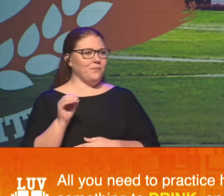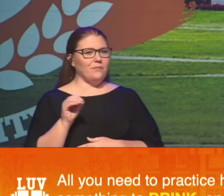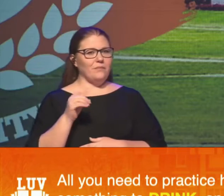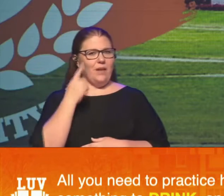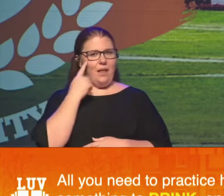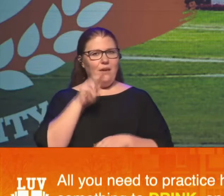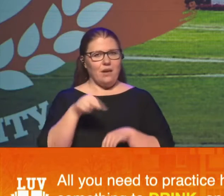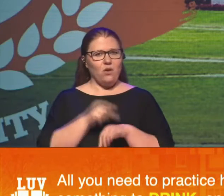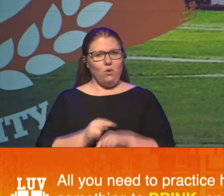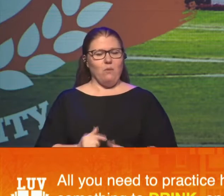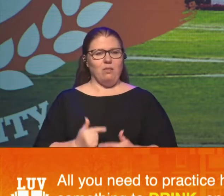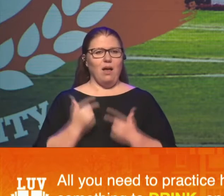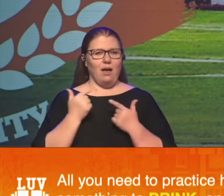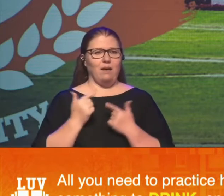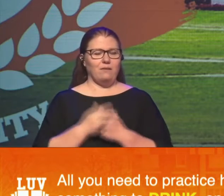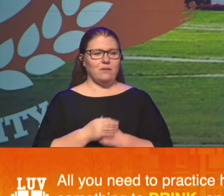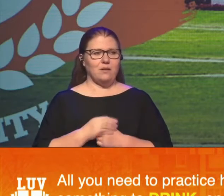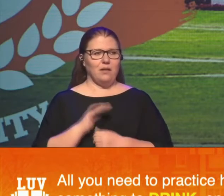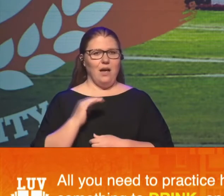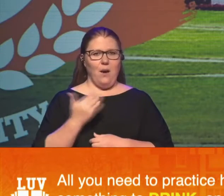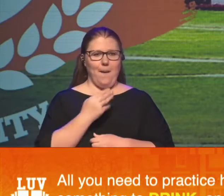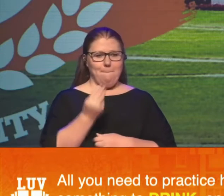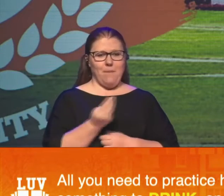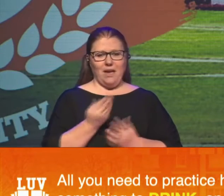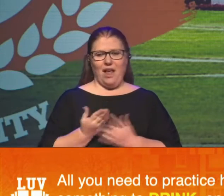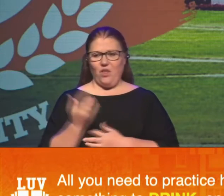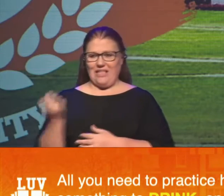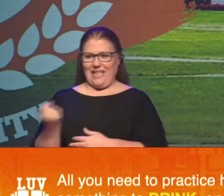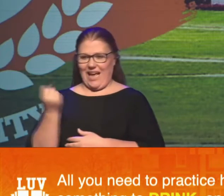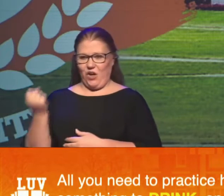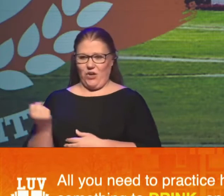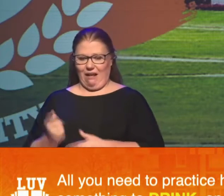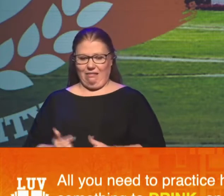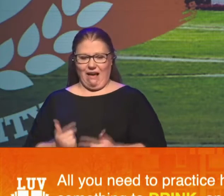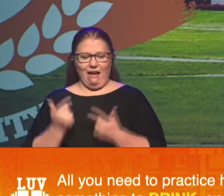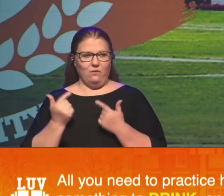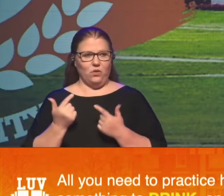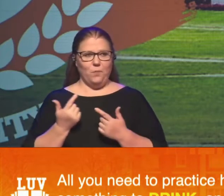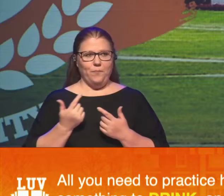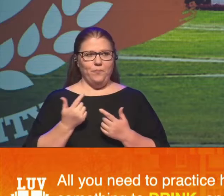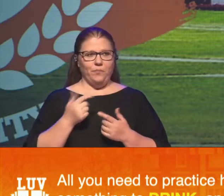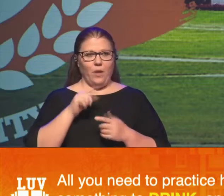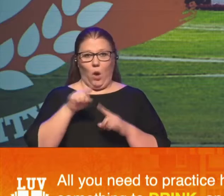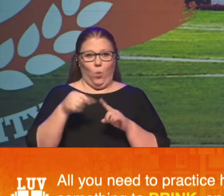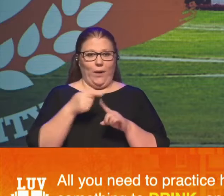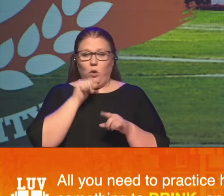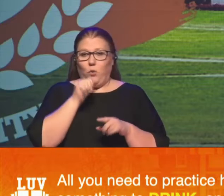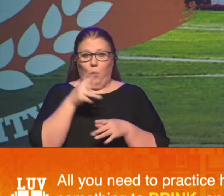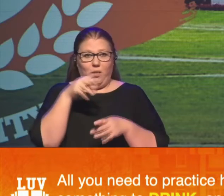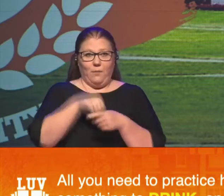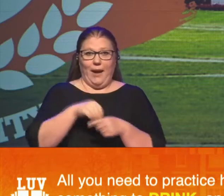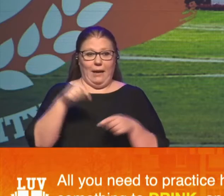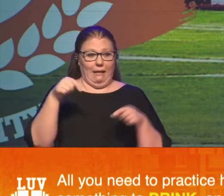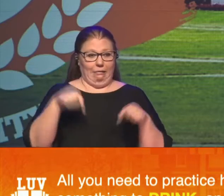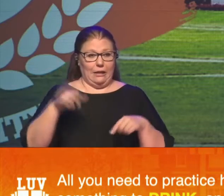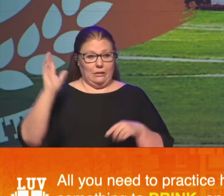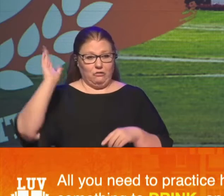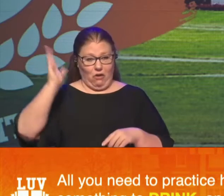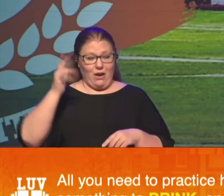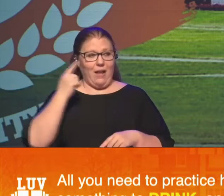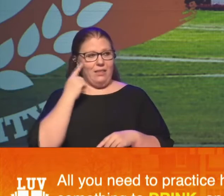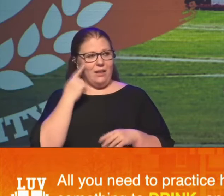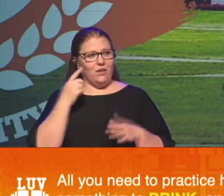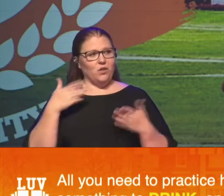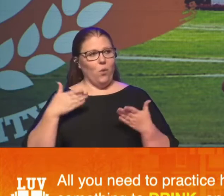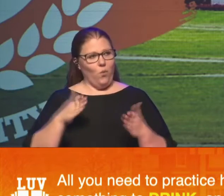our normal lives, right, our Monday through Saturday existence, or whenever you don't participate in this talk, I think there's a way